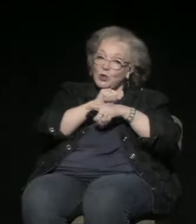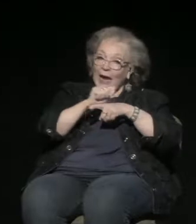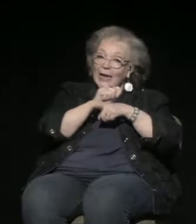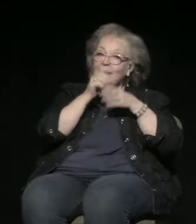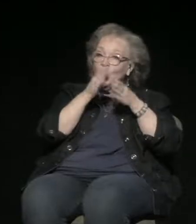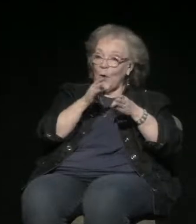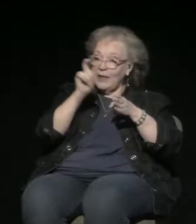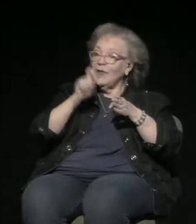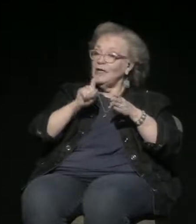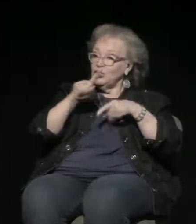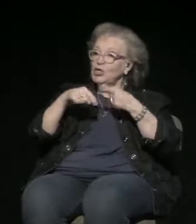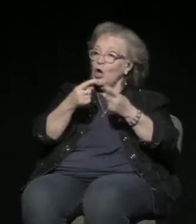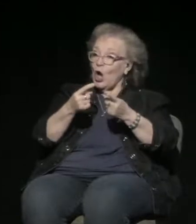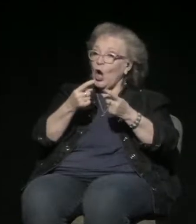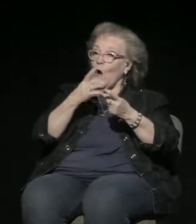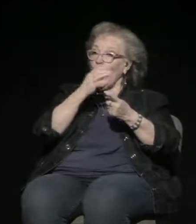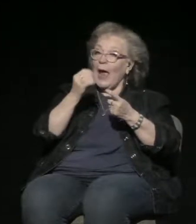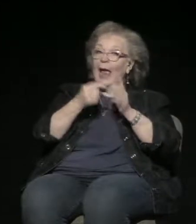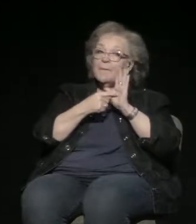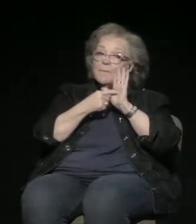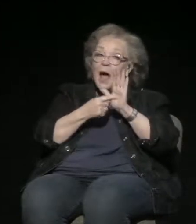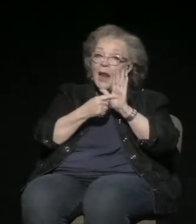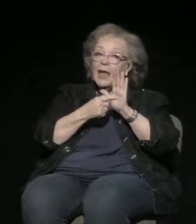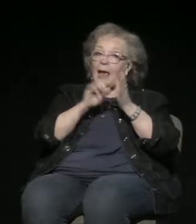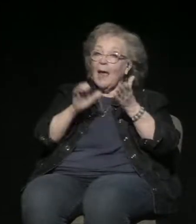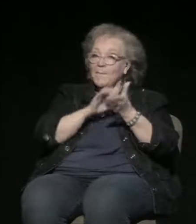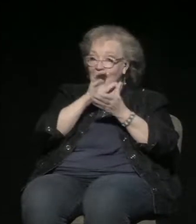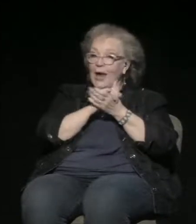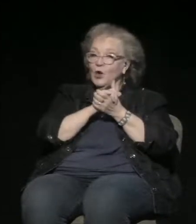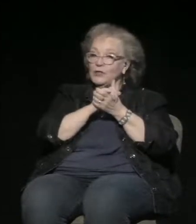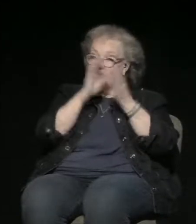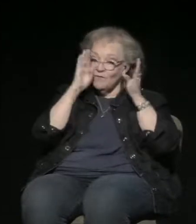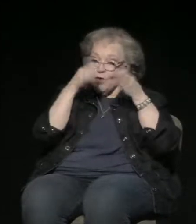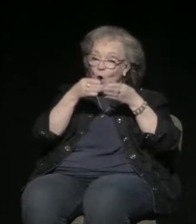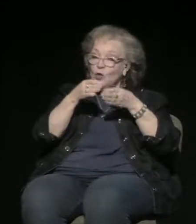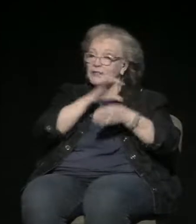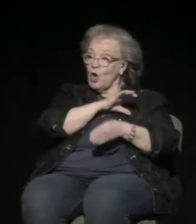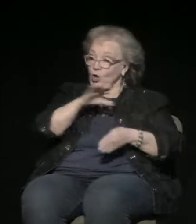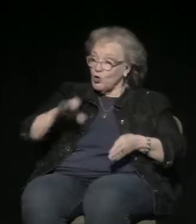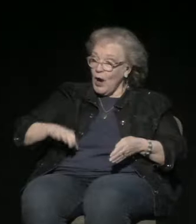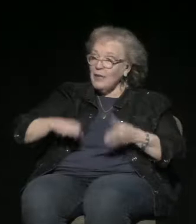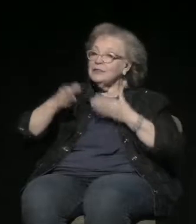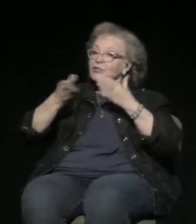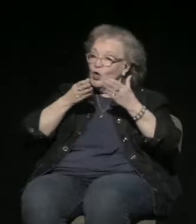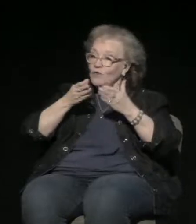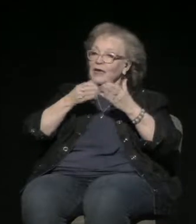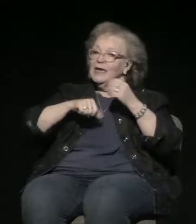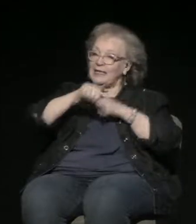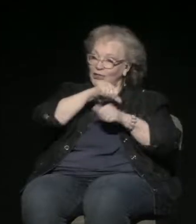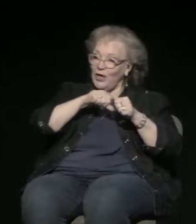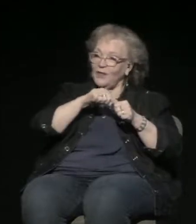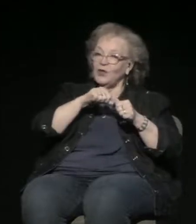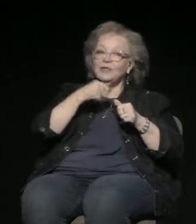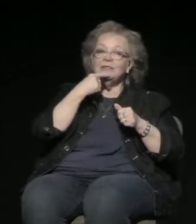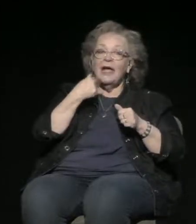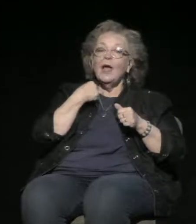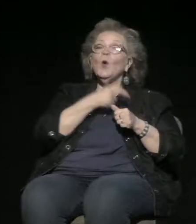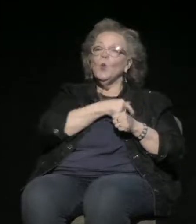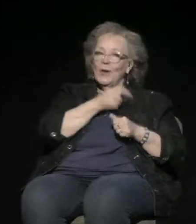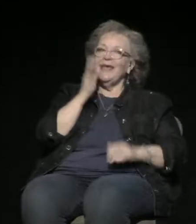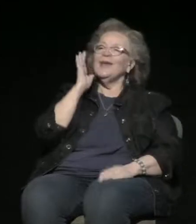way they should go And modeling for them A marriage focused on Christ And serving one another If so say we will